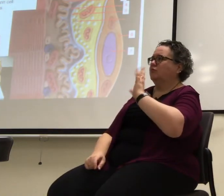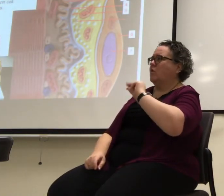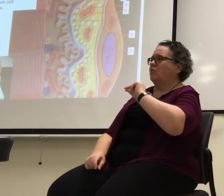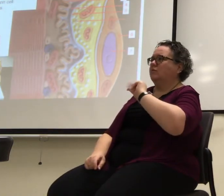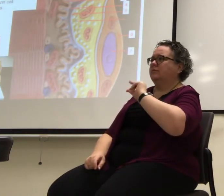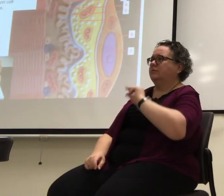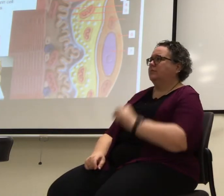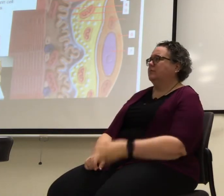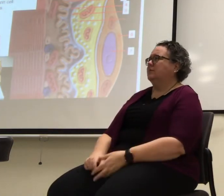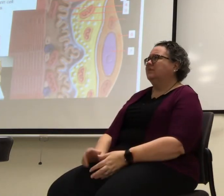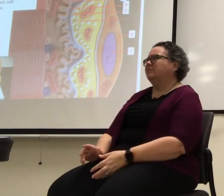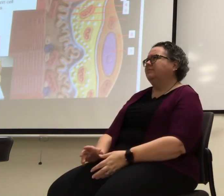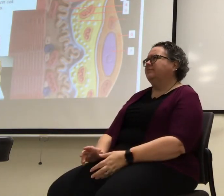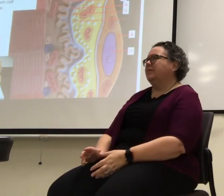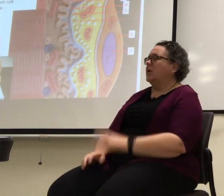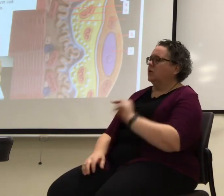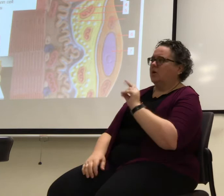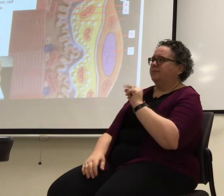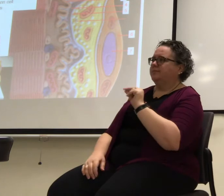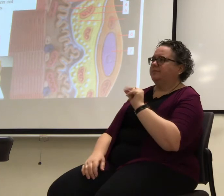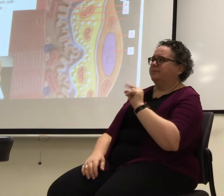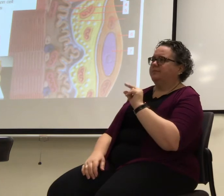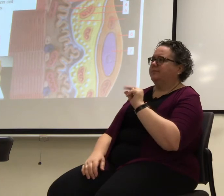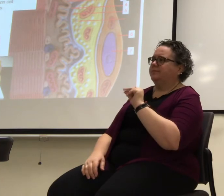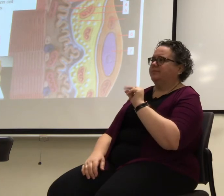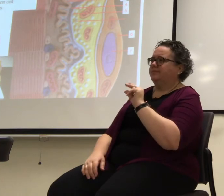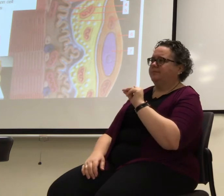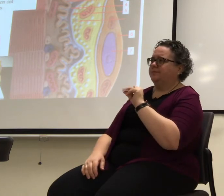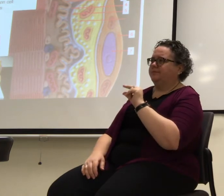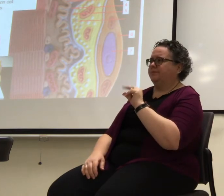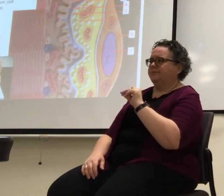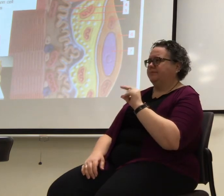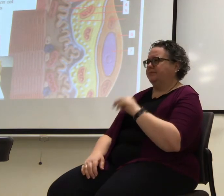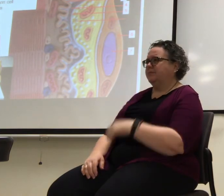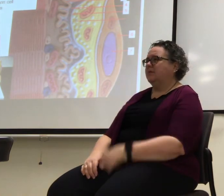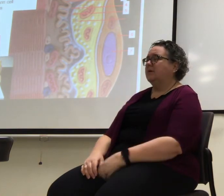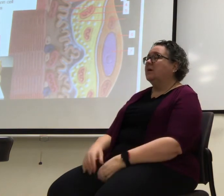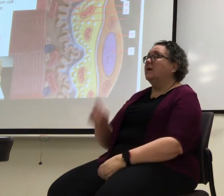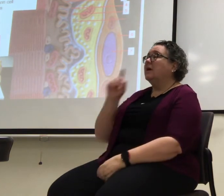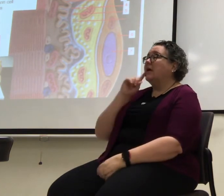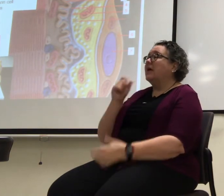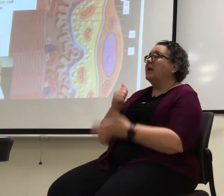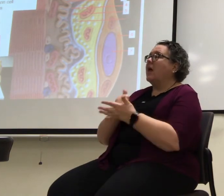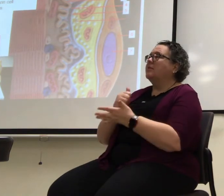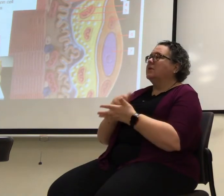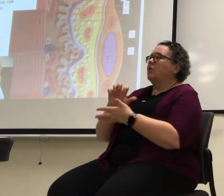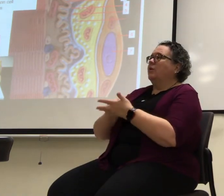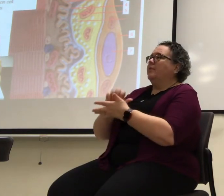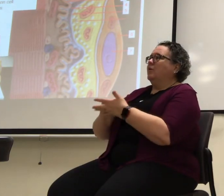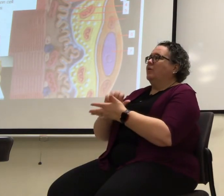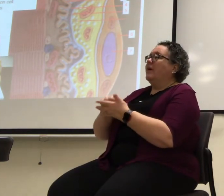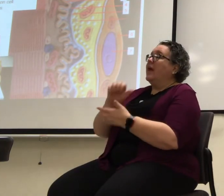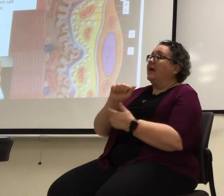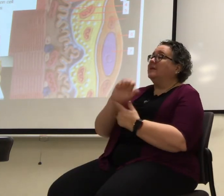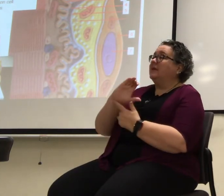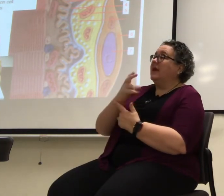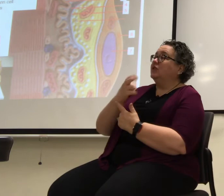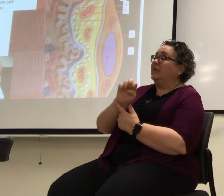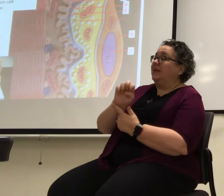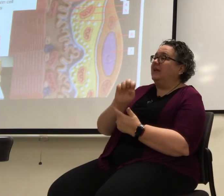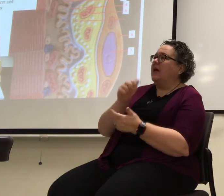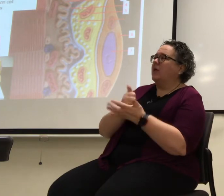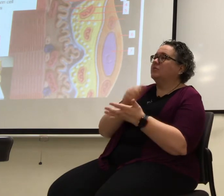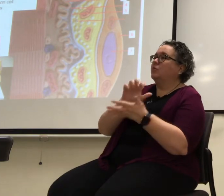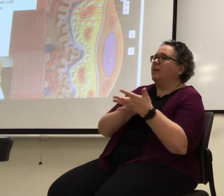No. Satellite cell is because it helps remove neurotransmitter, which is kind of what I was talking about for 6. But we'll say